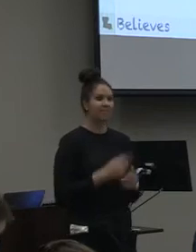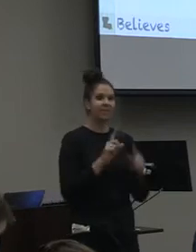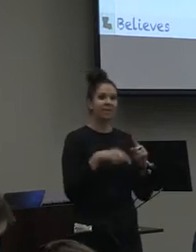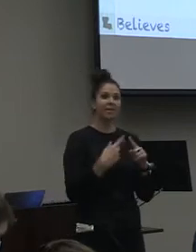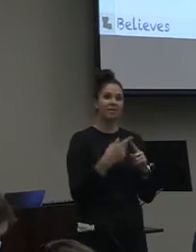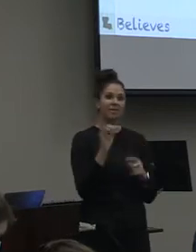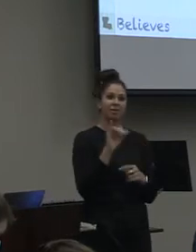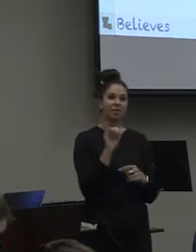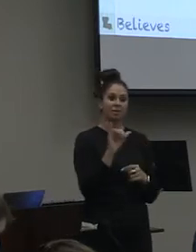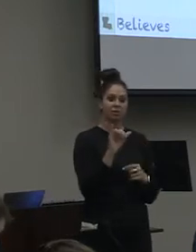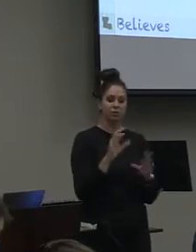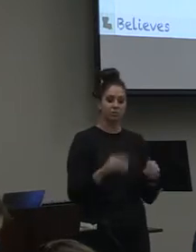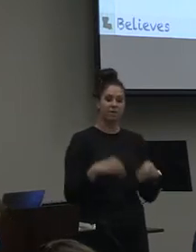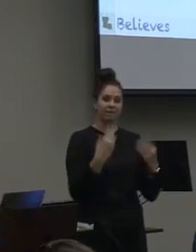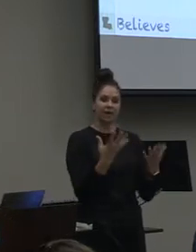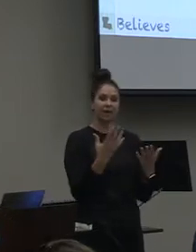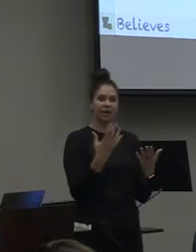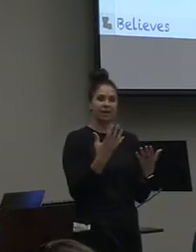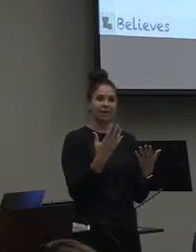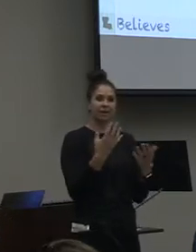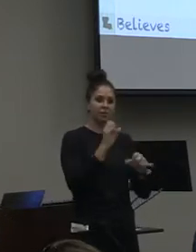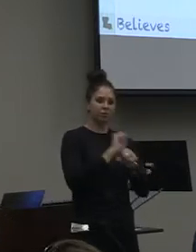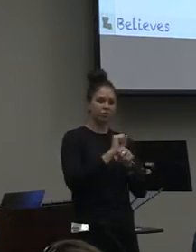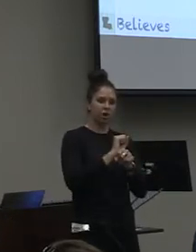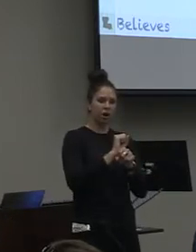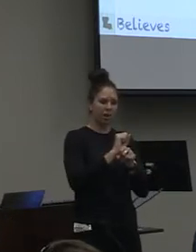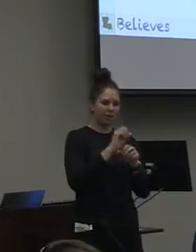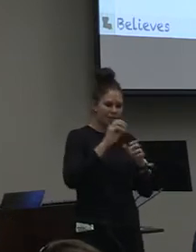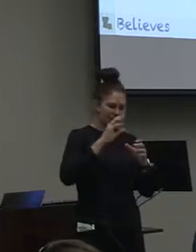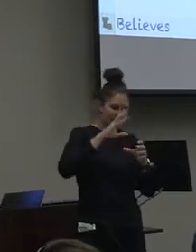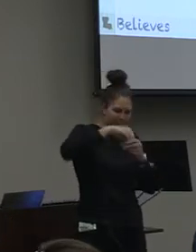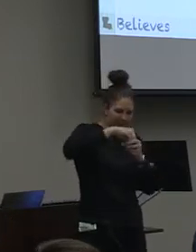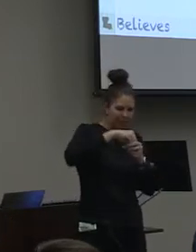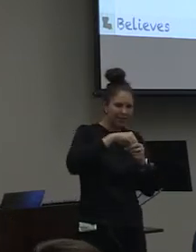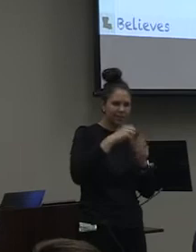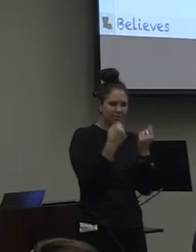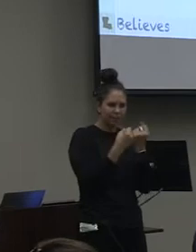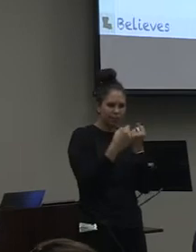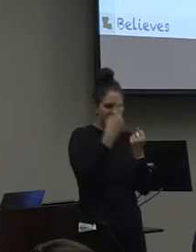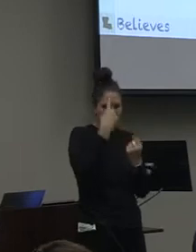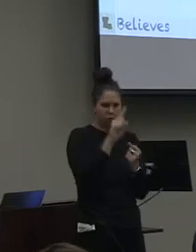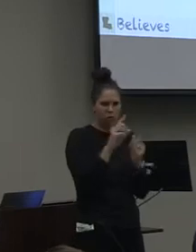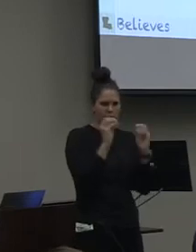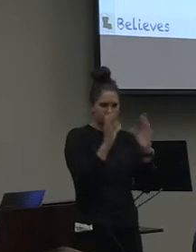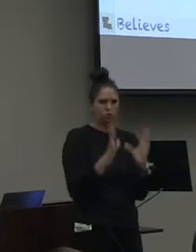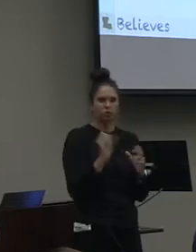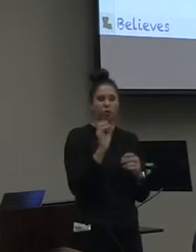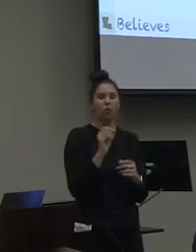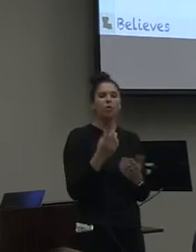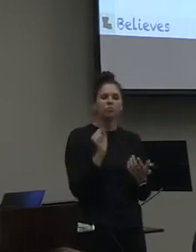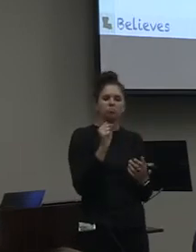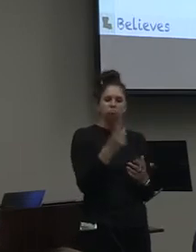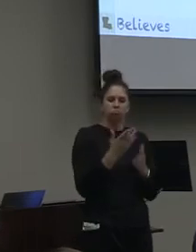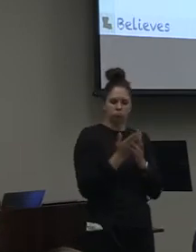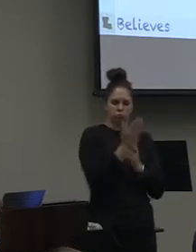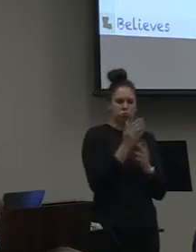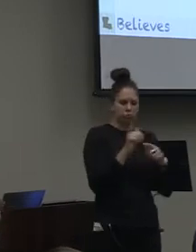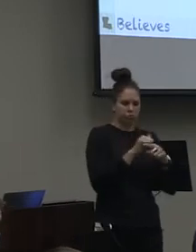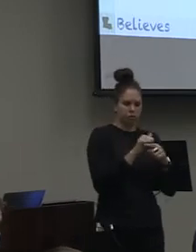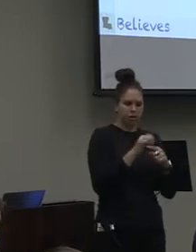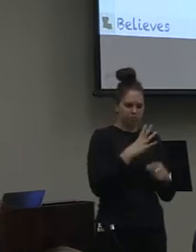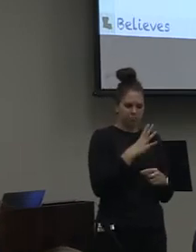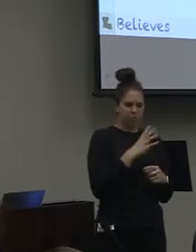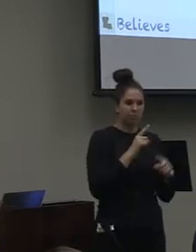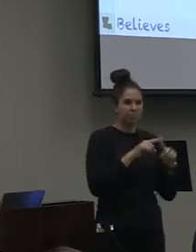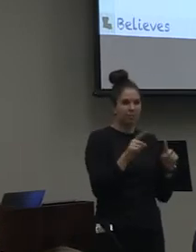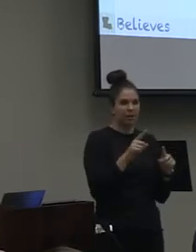And then also providing that job embedded support for teachers. So it's one thing to go through the training, but it's